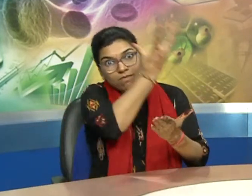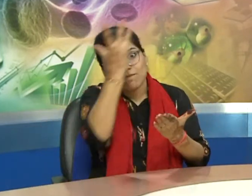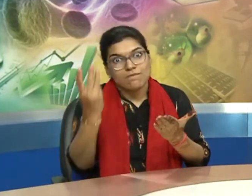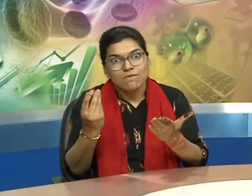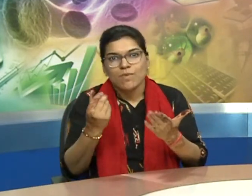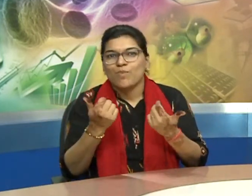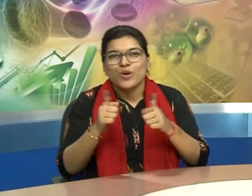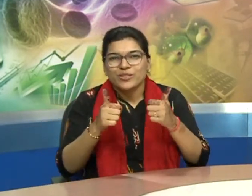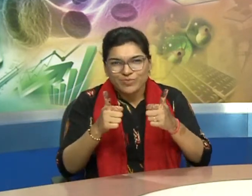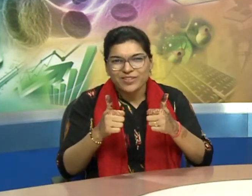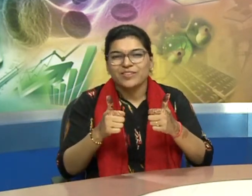lending.